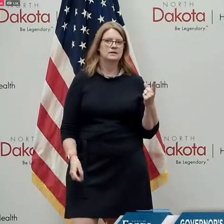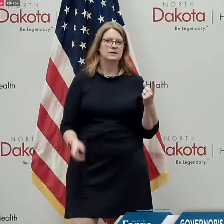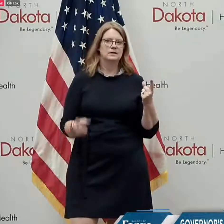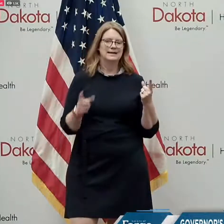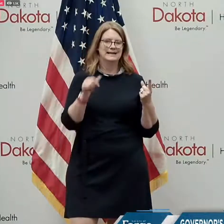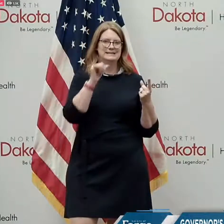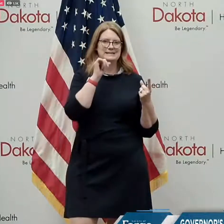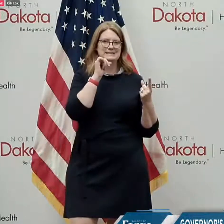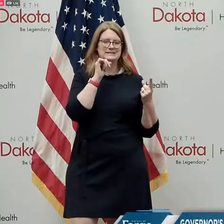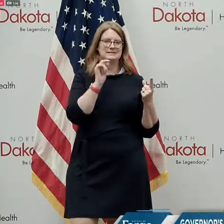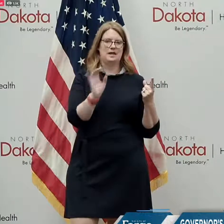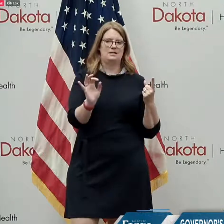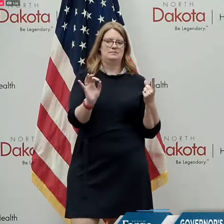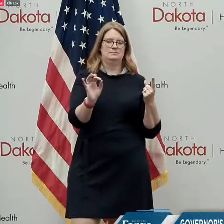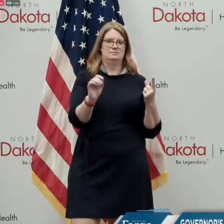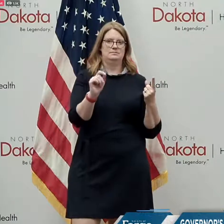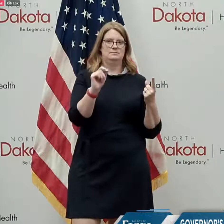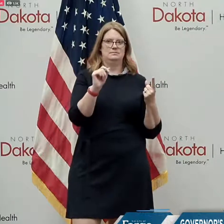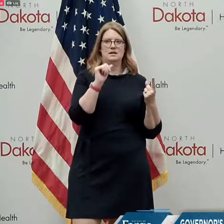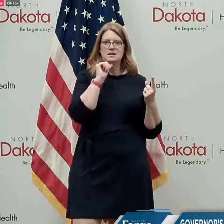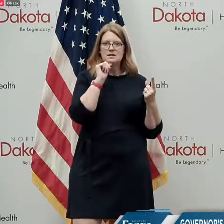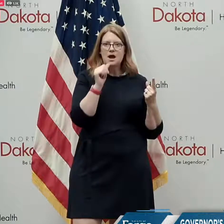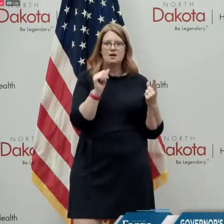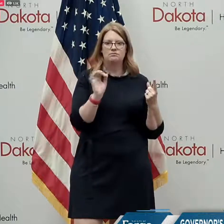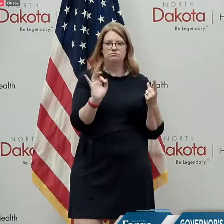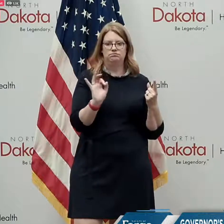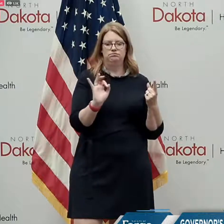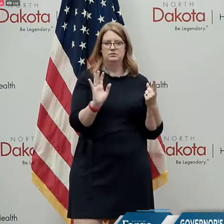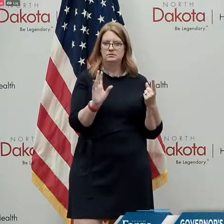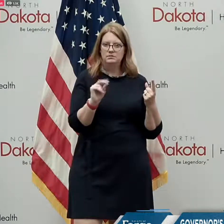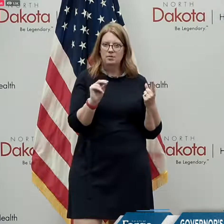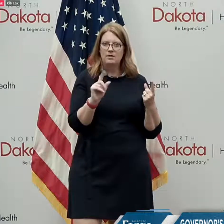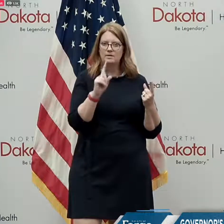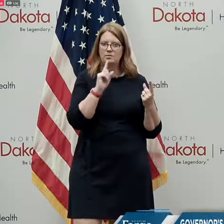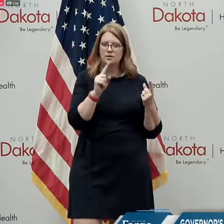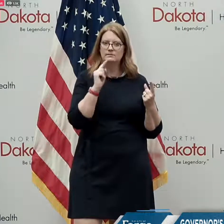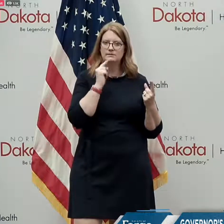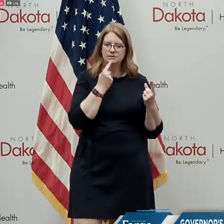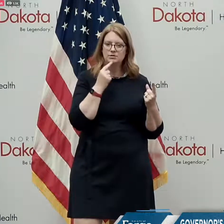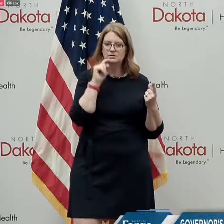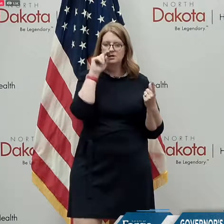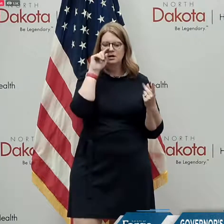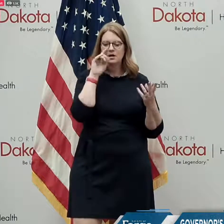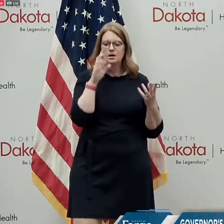non-trivial, and it's non-trivial particularly for people that are in health professions that have medical